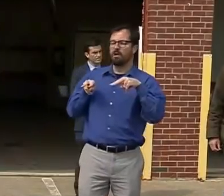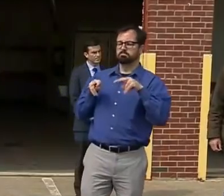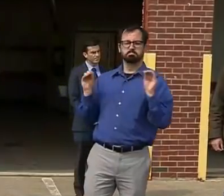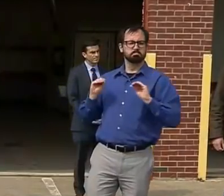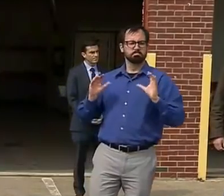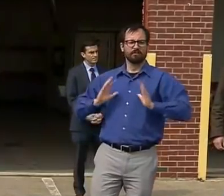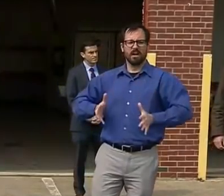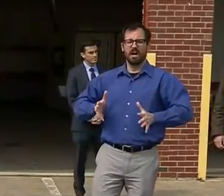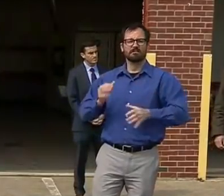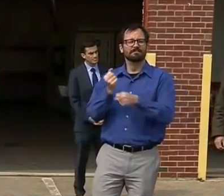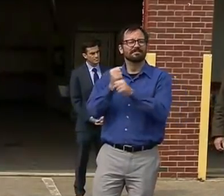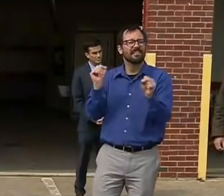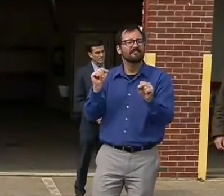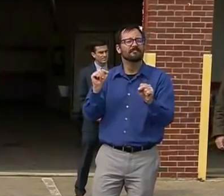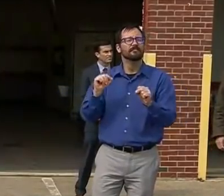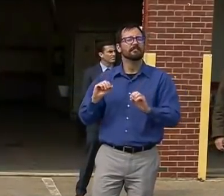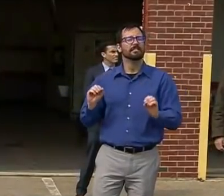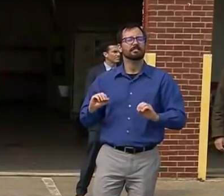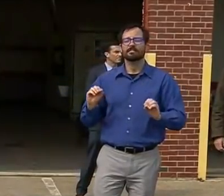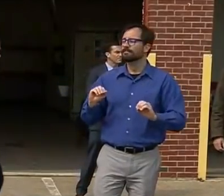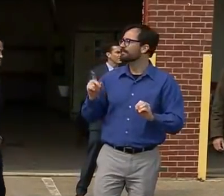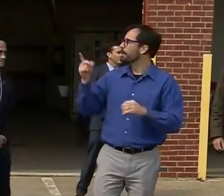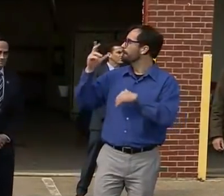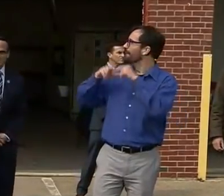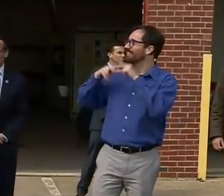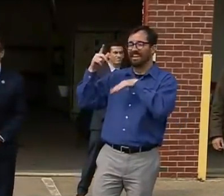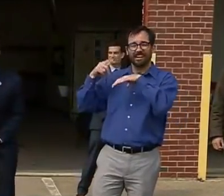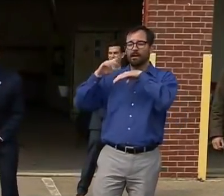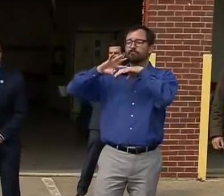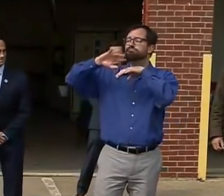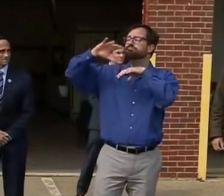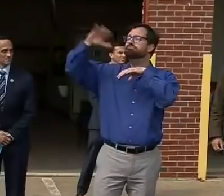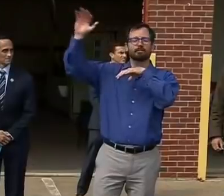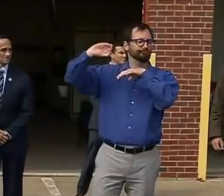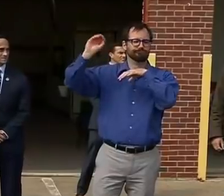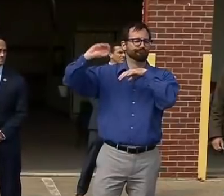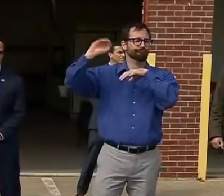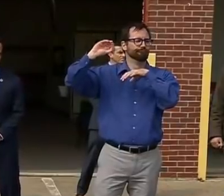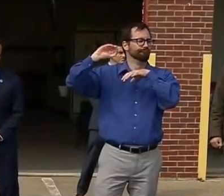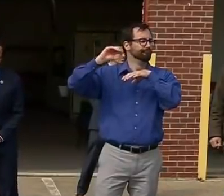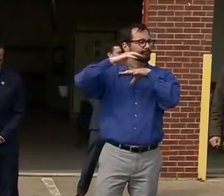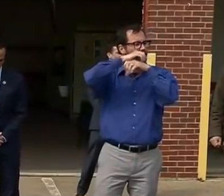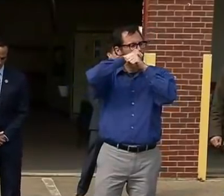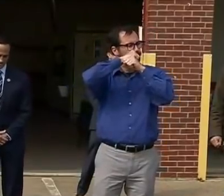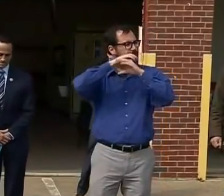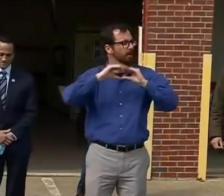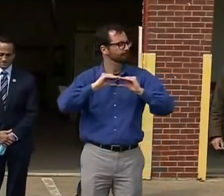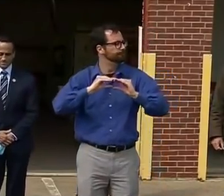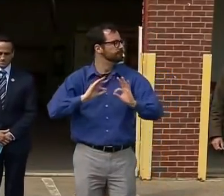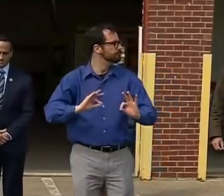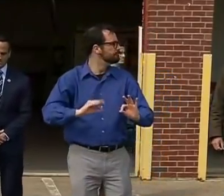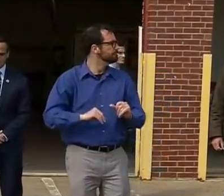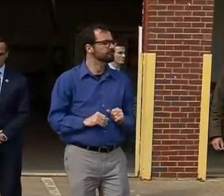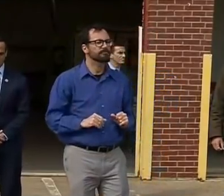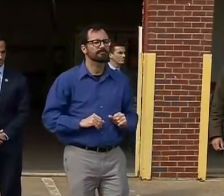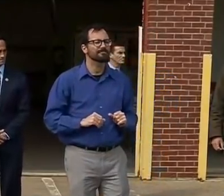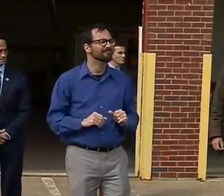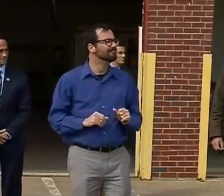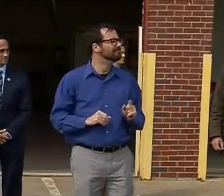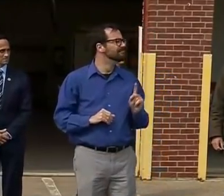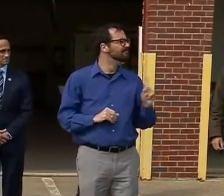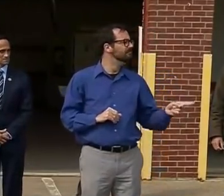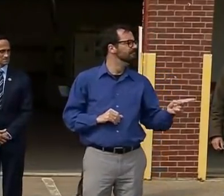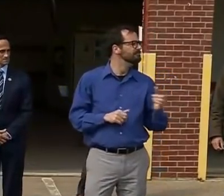here. Milford had put in a sizable order. Say again? Milford had put in a sizable order for PPEs from the